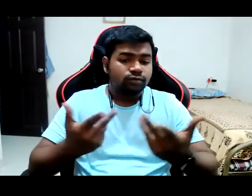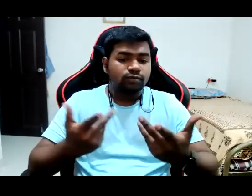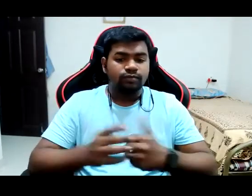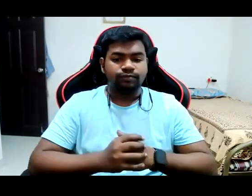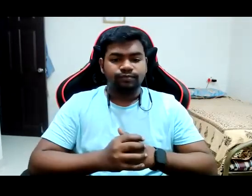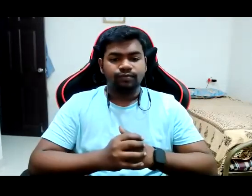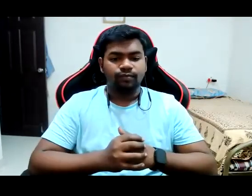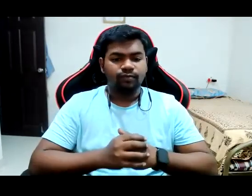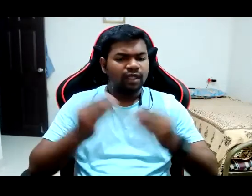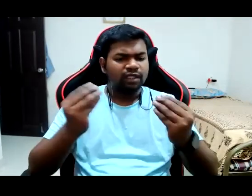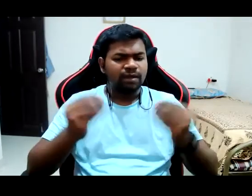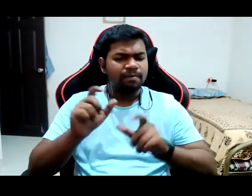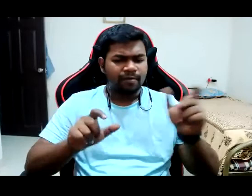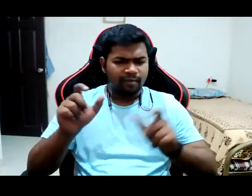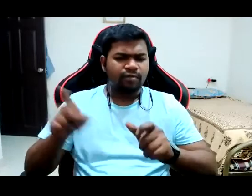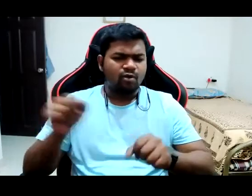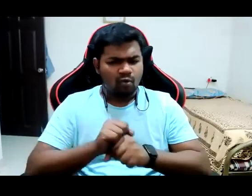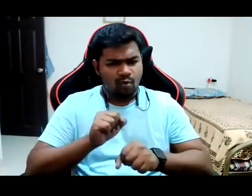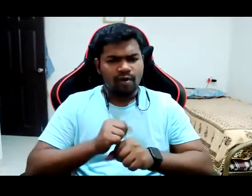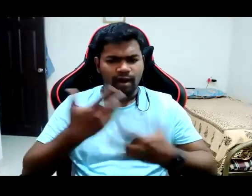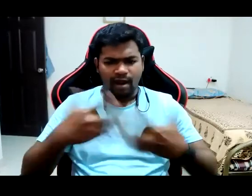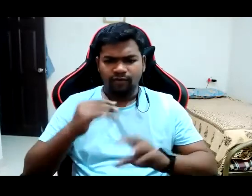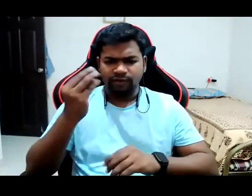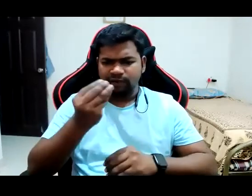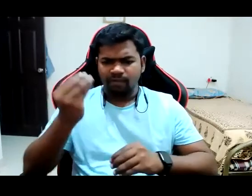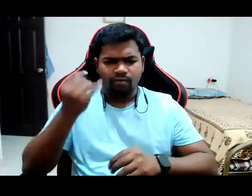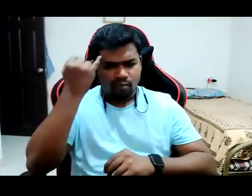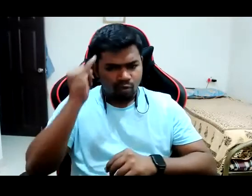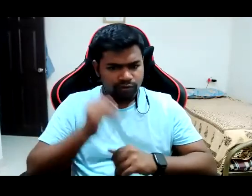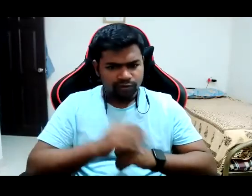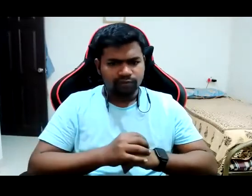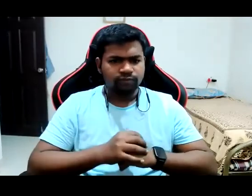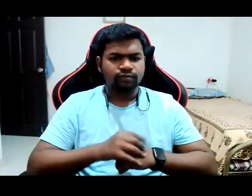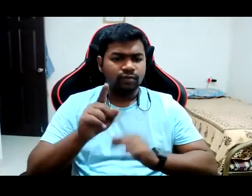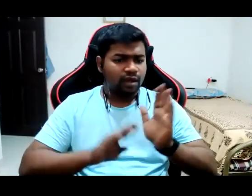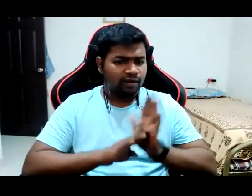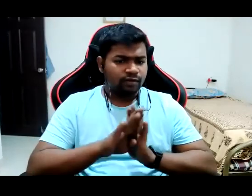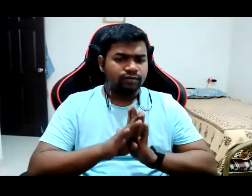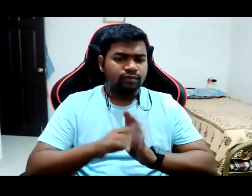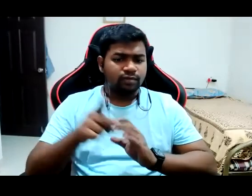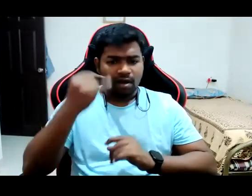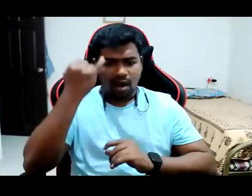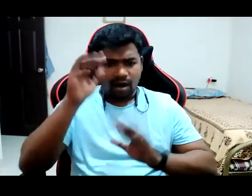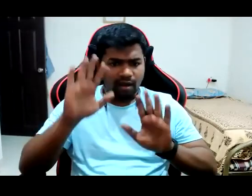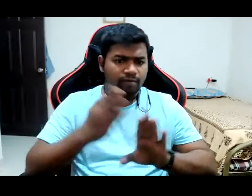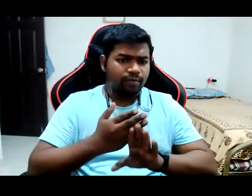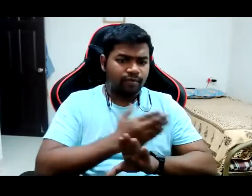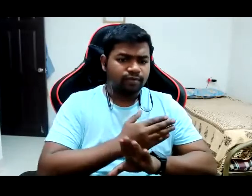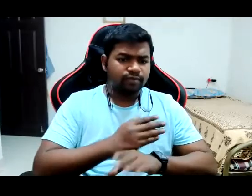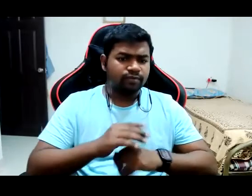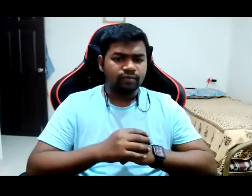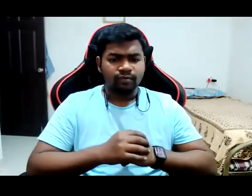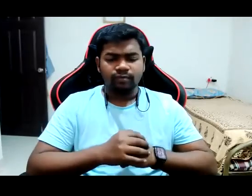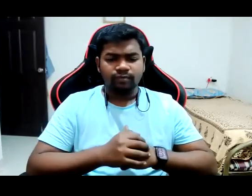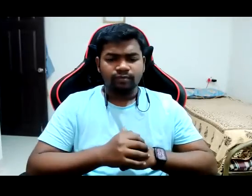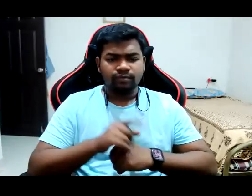Now, for some people, they might have already worked on some projects. That is okay if you want to, develop on an idea that you worked on before. In that case, just